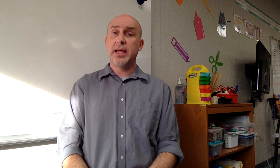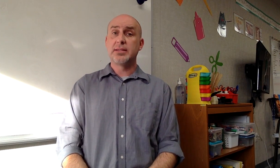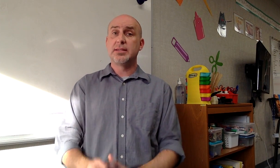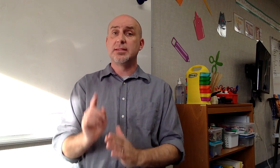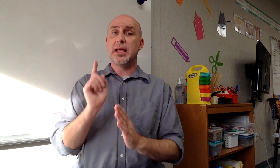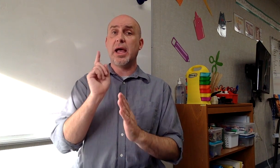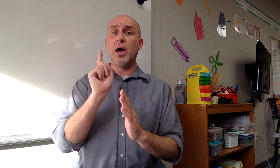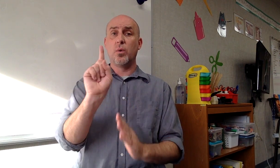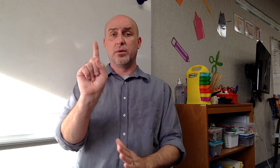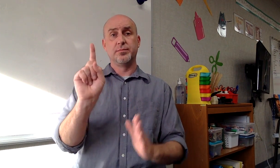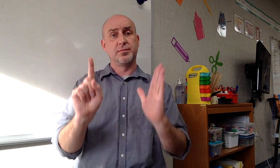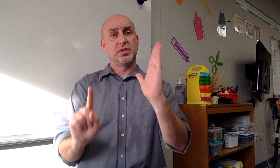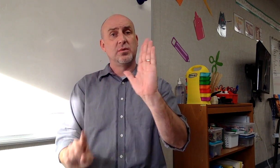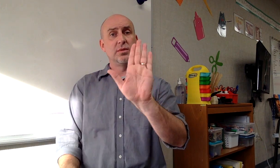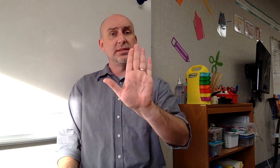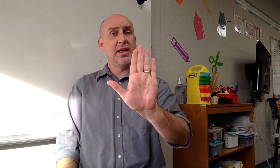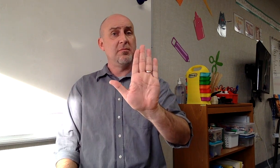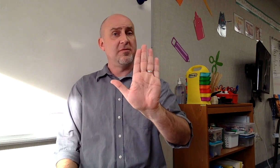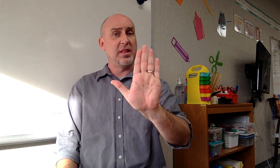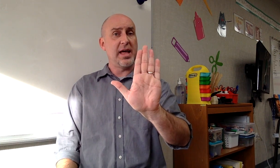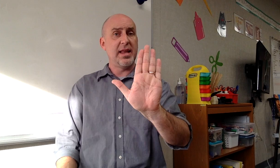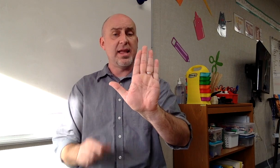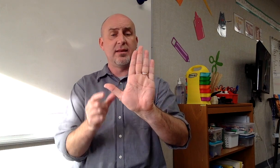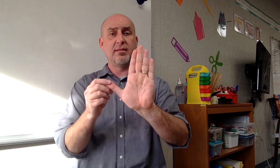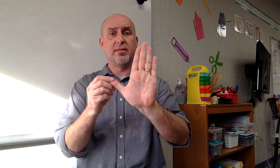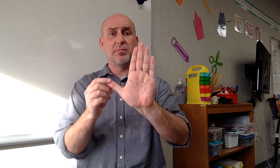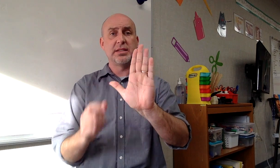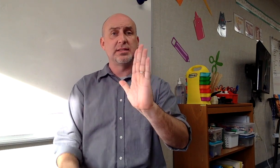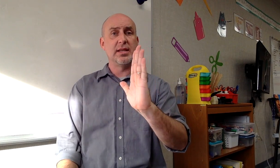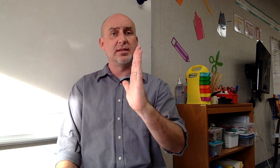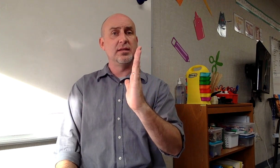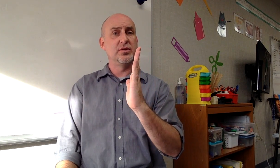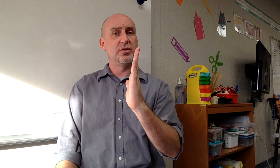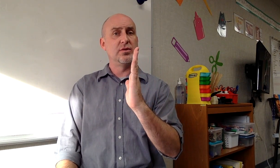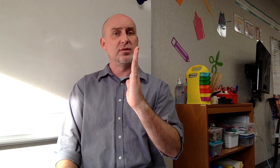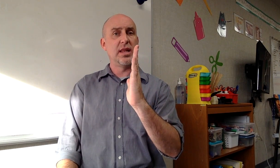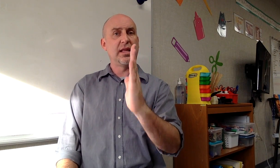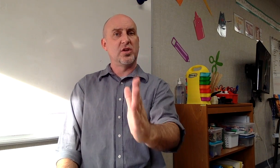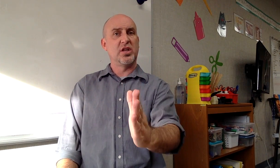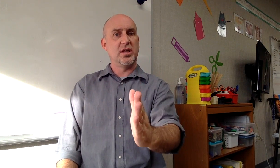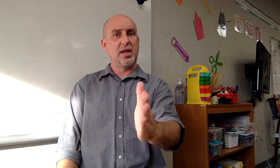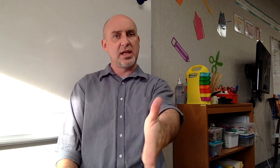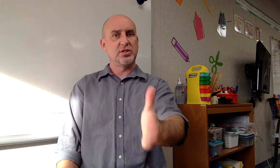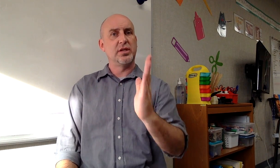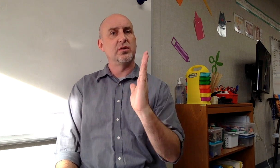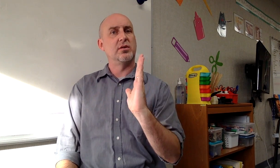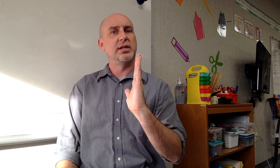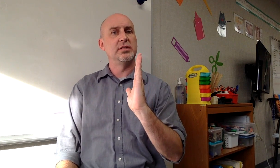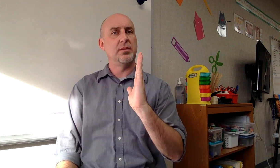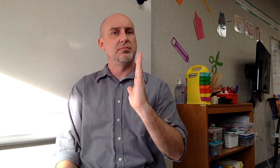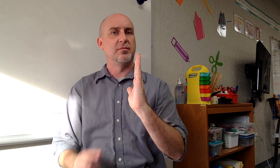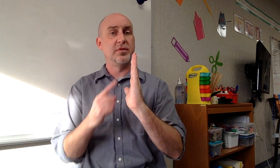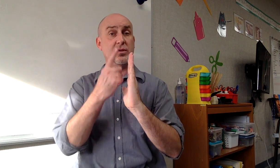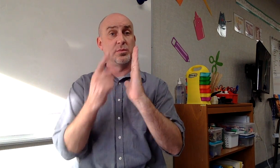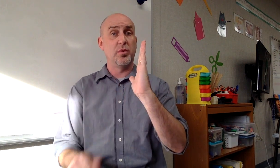Next is hour. So same, flat hand, thumb extended, turned like you're gonna handshake or karate chop, fingers pointed